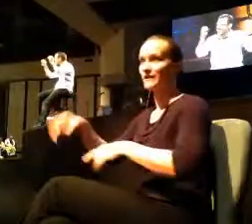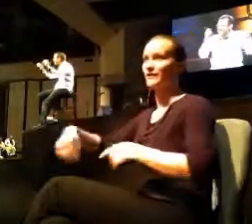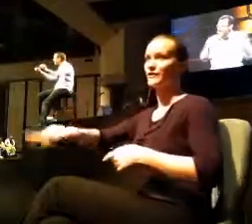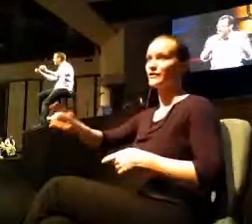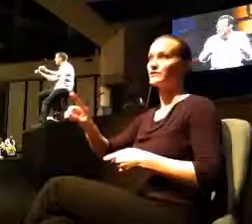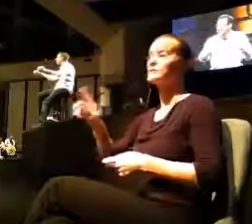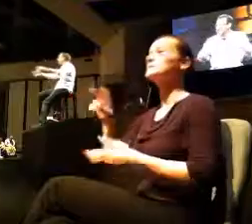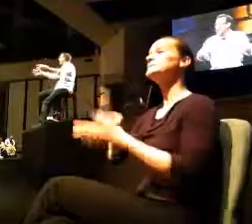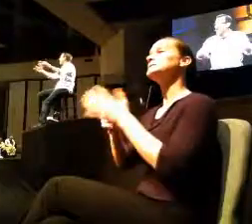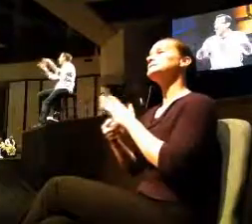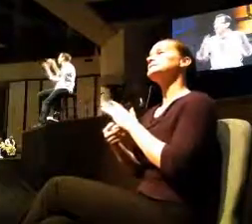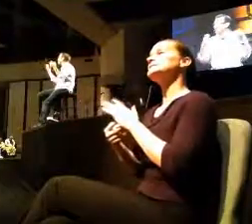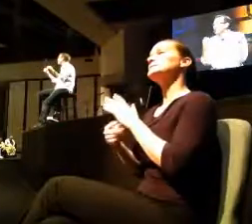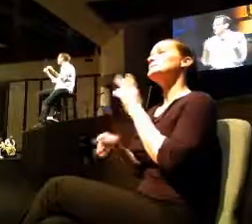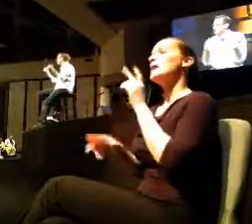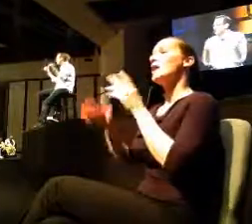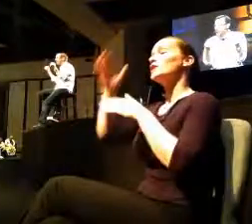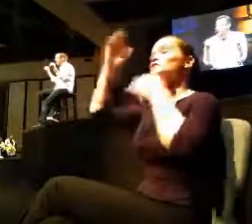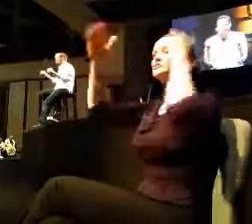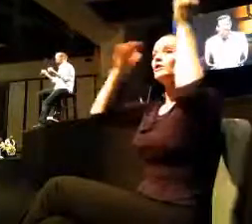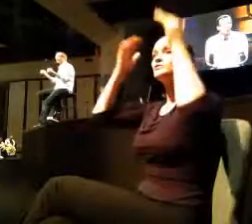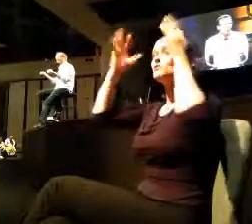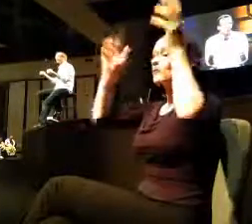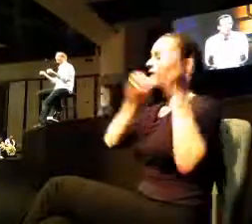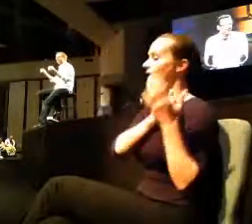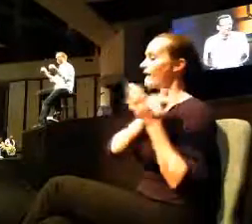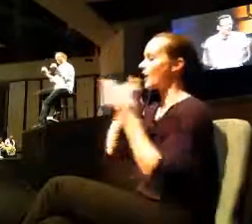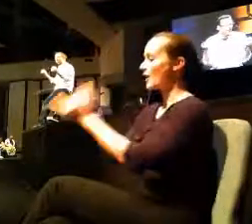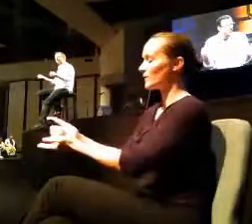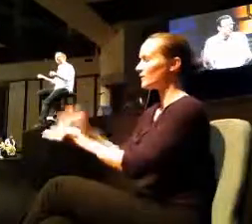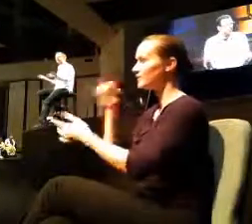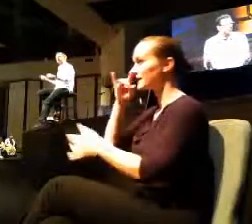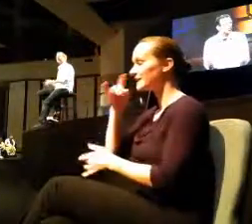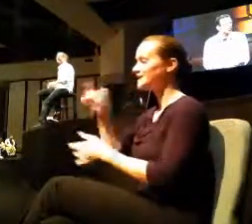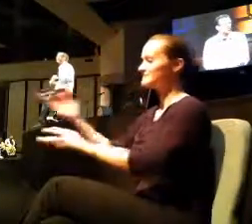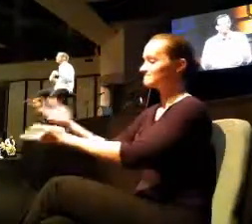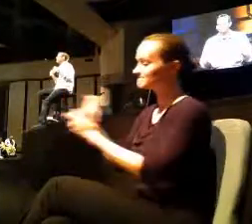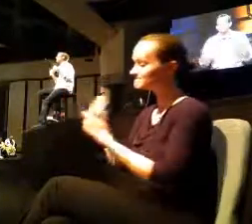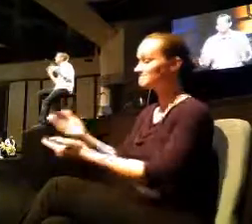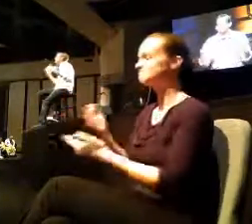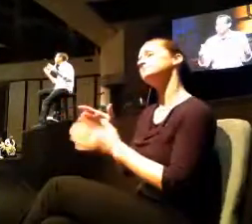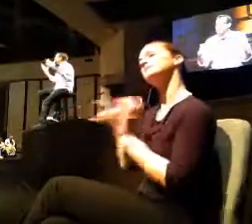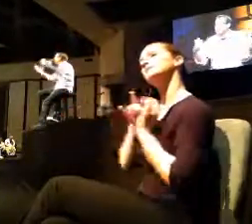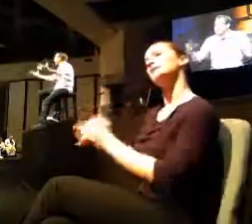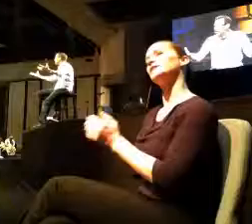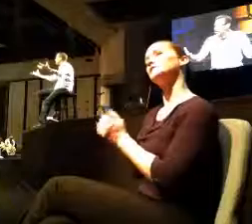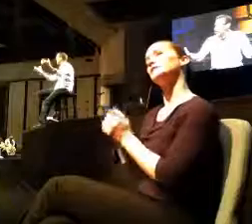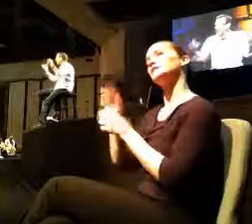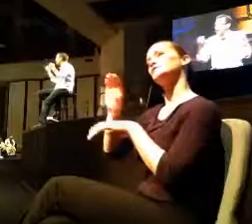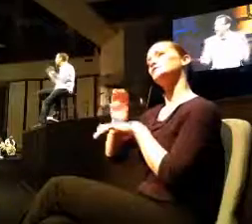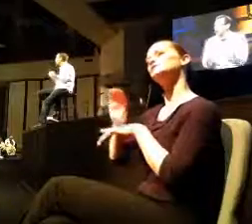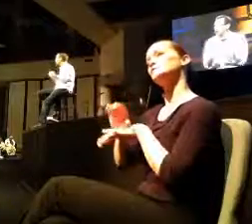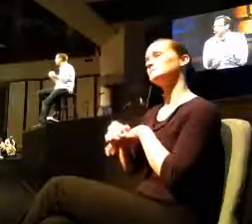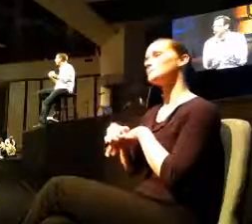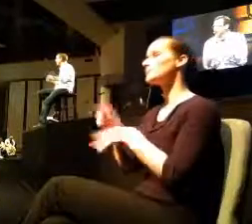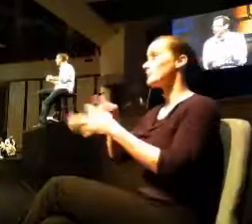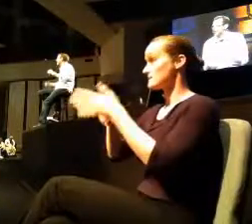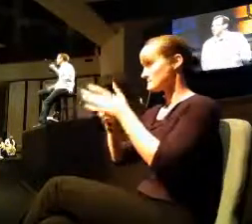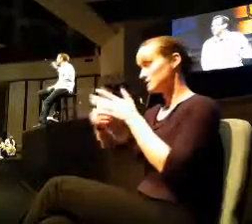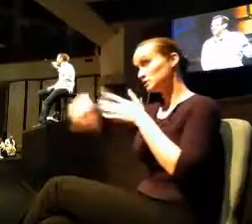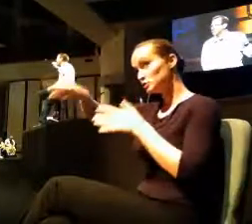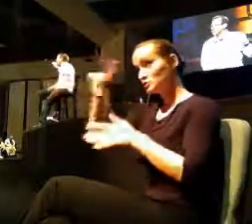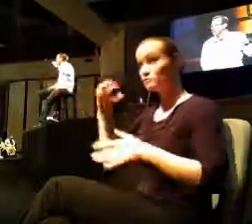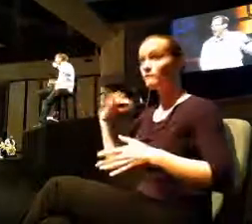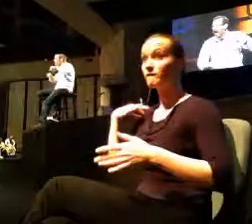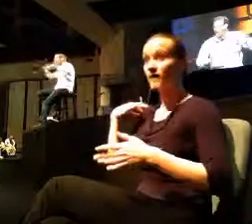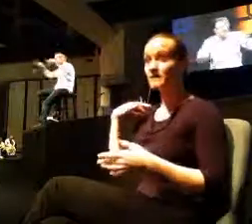and invest in them and pull them into the deeper things of this world. It means people like you volunteering your time